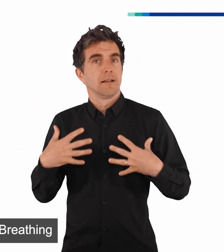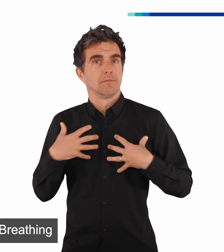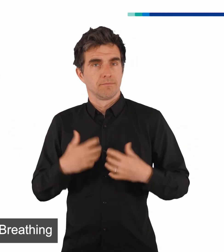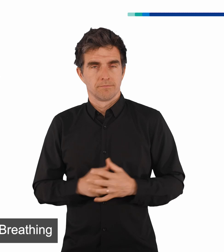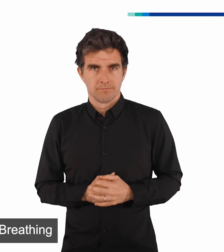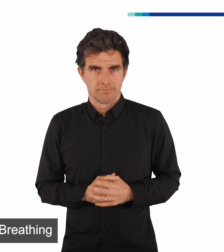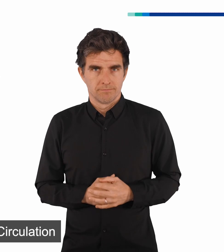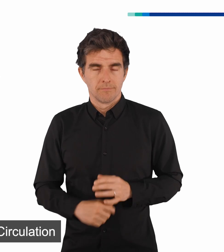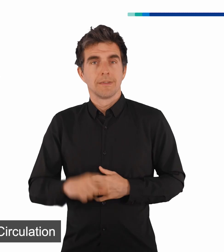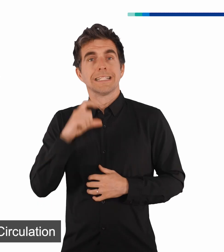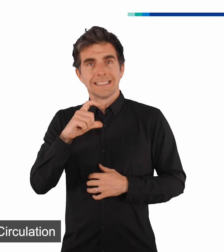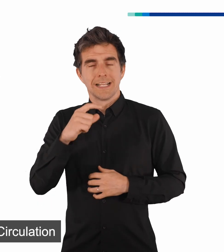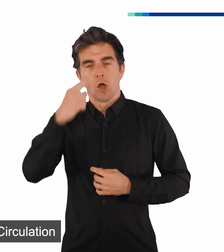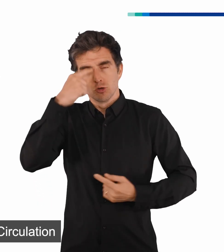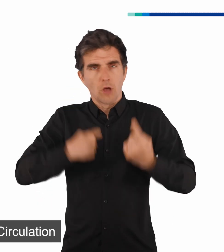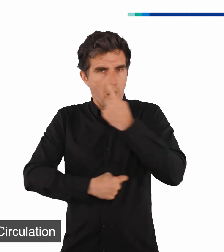C is for circulation.